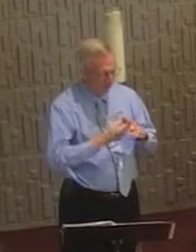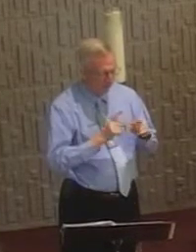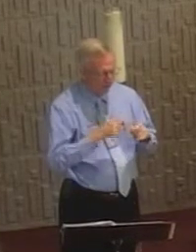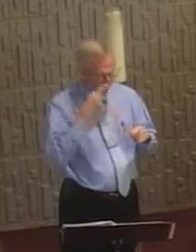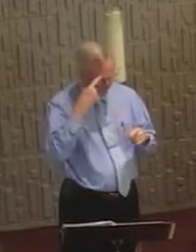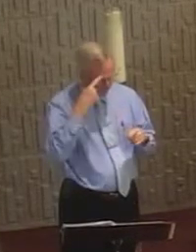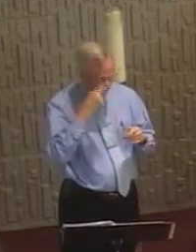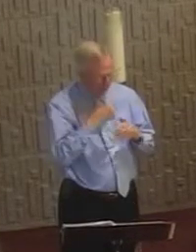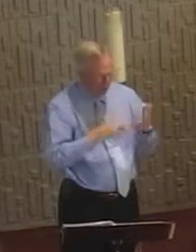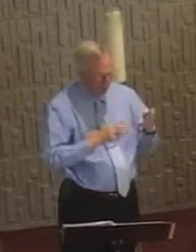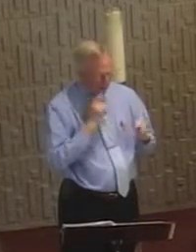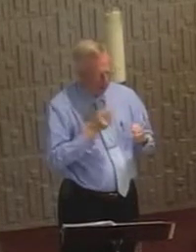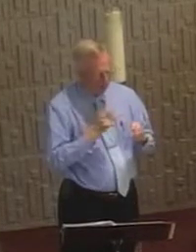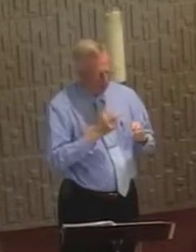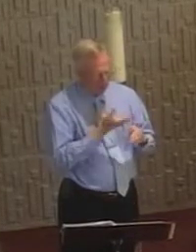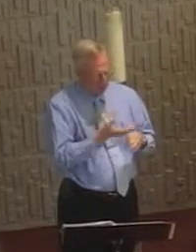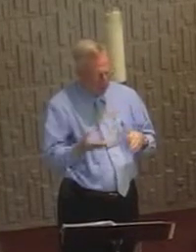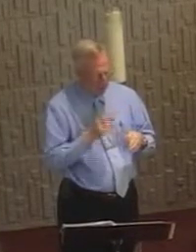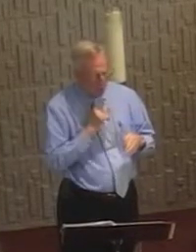that are really important in my life.